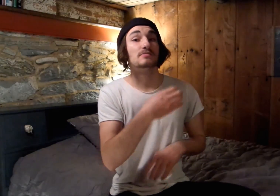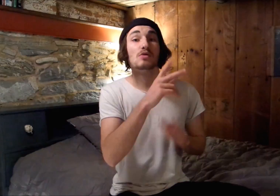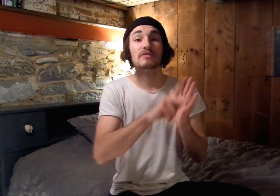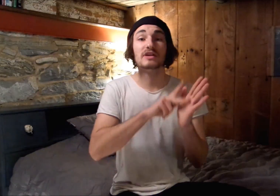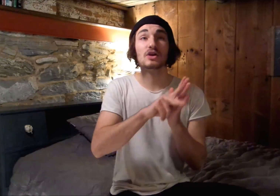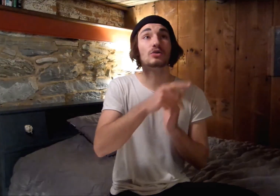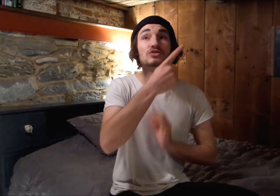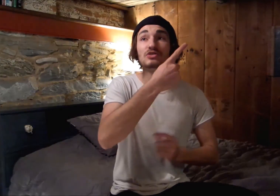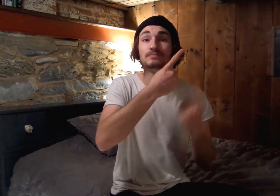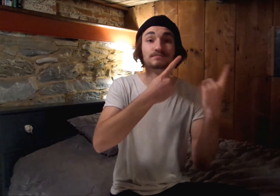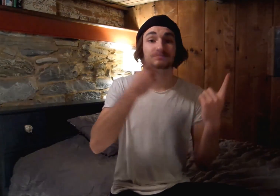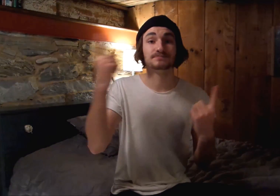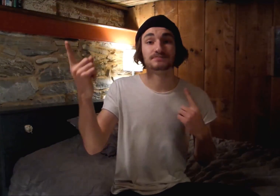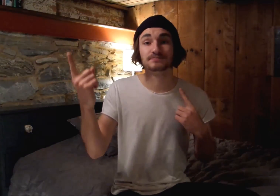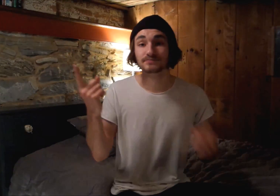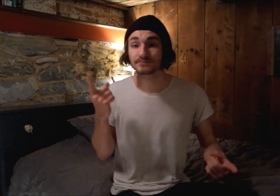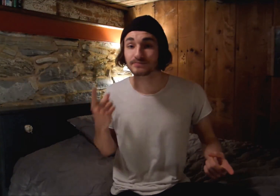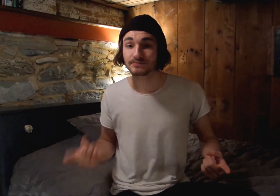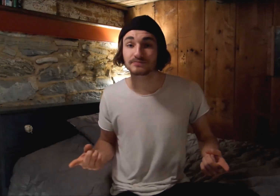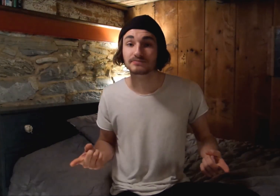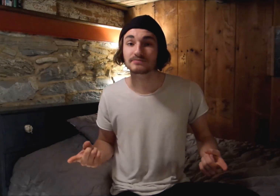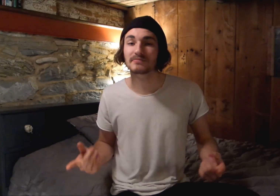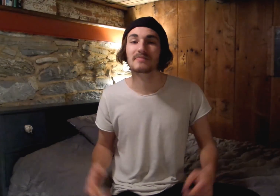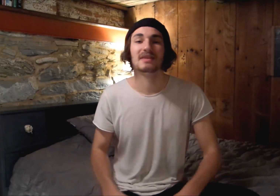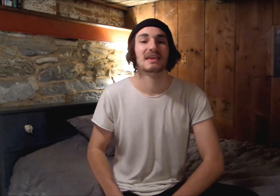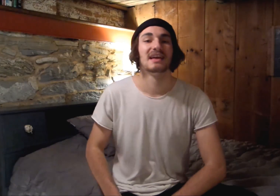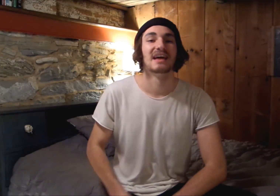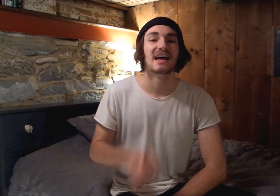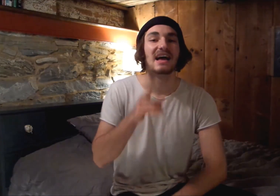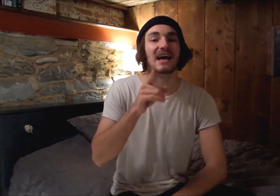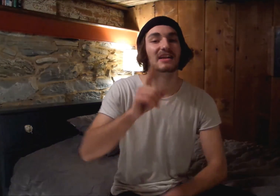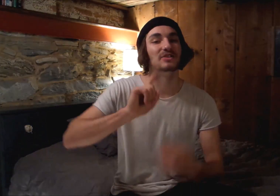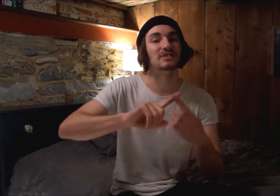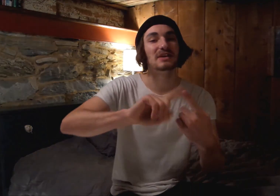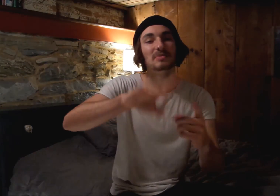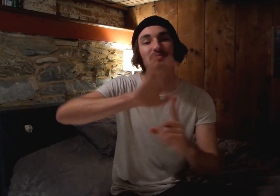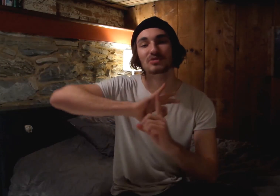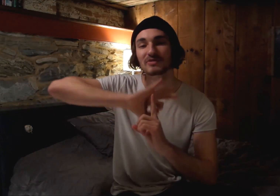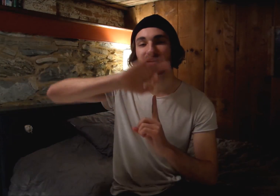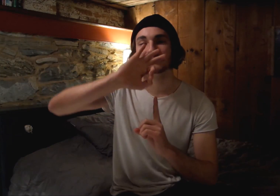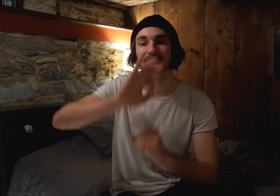more videos, and you'll keep improving.